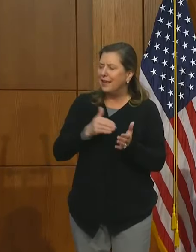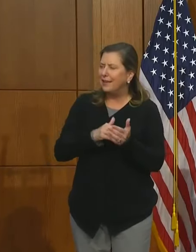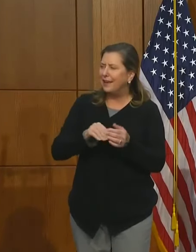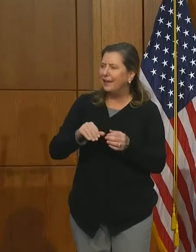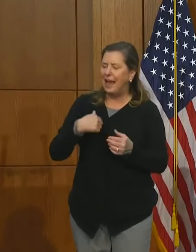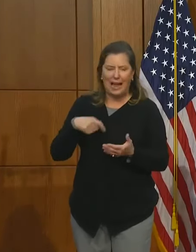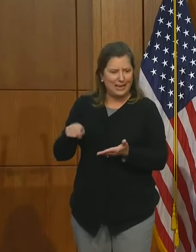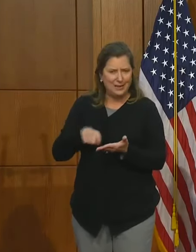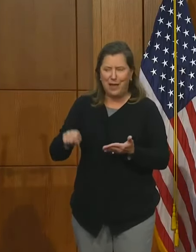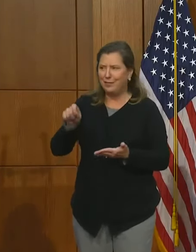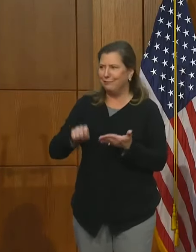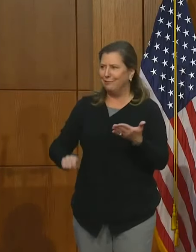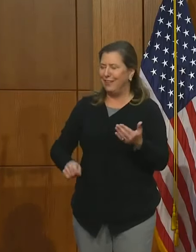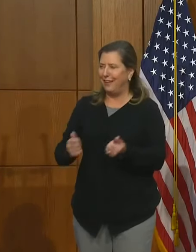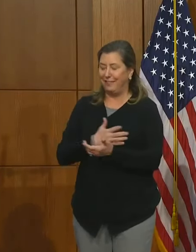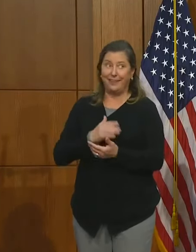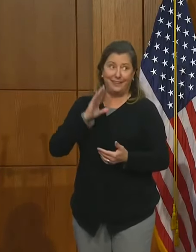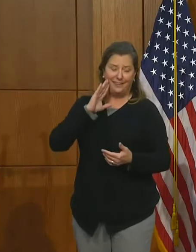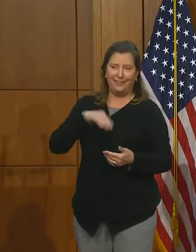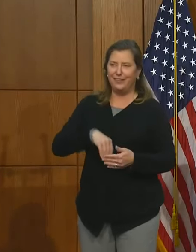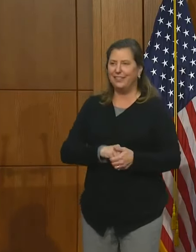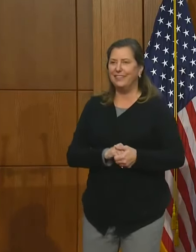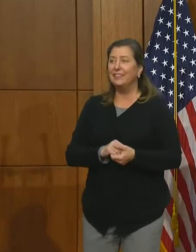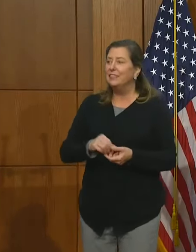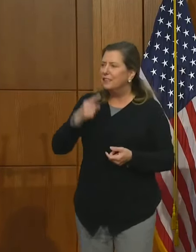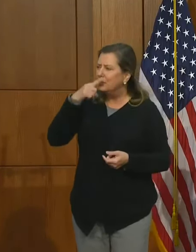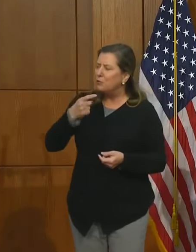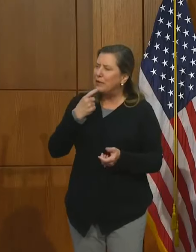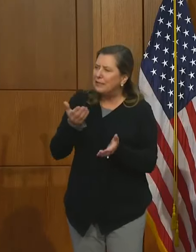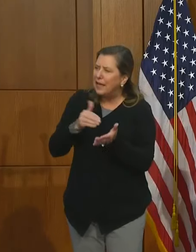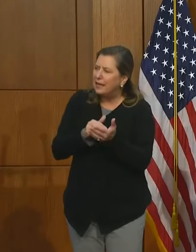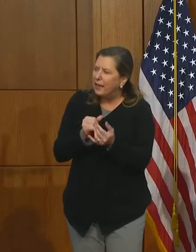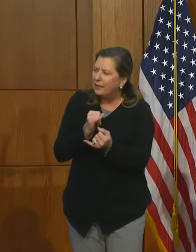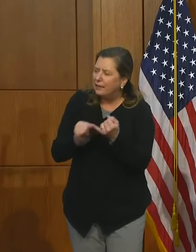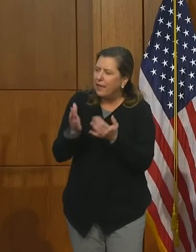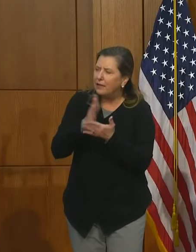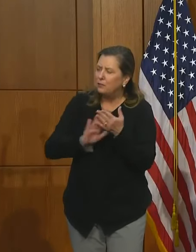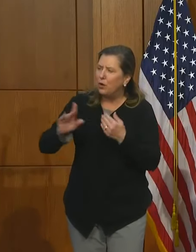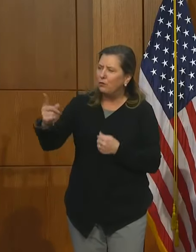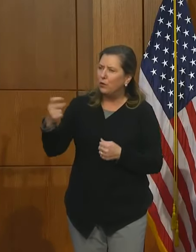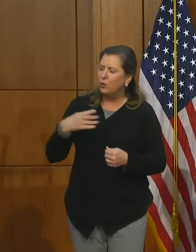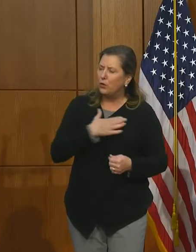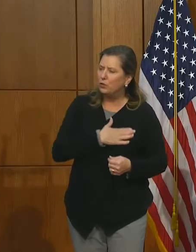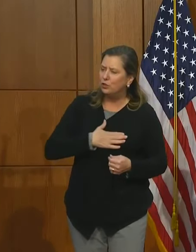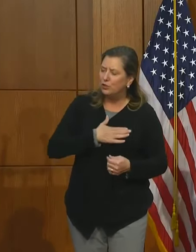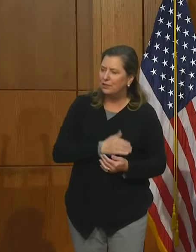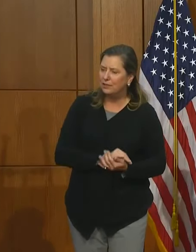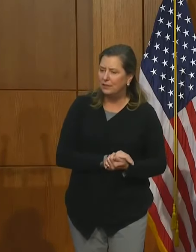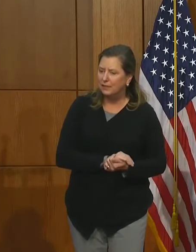I needed a pen to write all that down. Yeah, sorry. Can you repeat the last part of your question again?